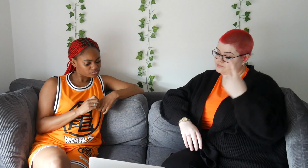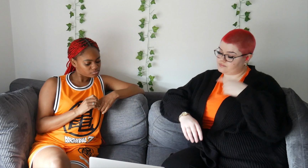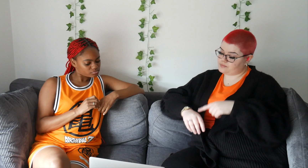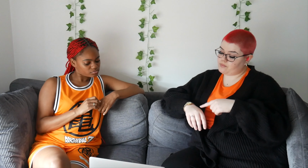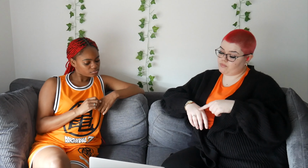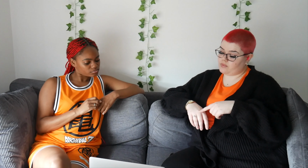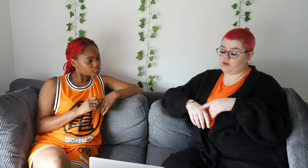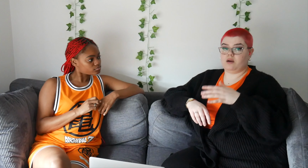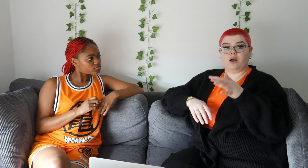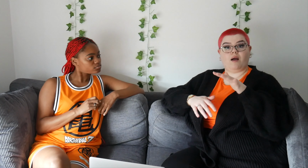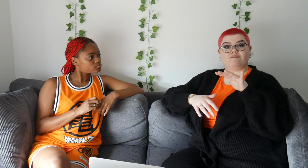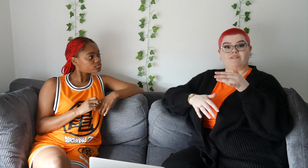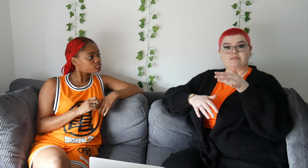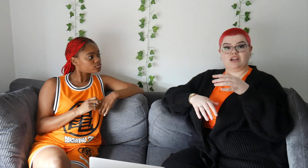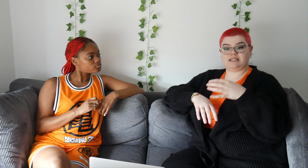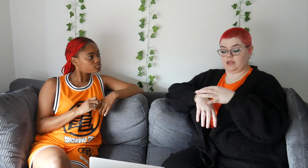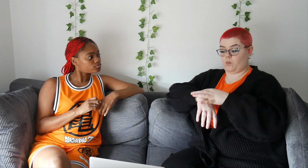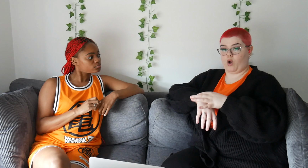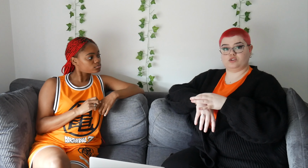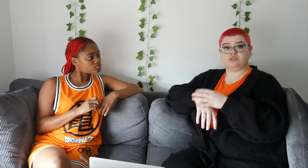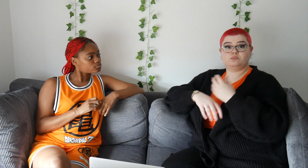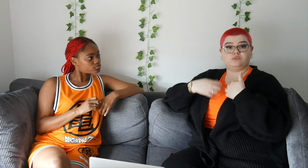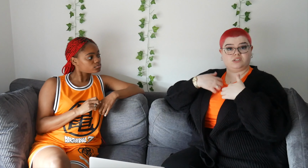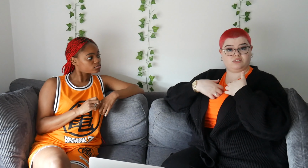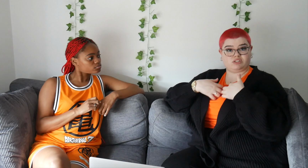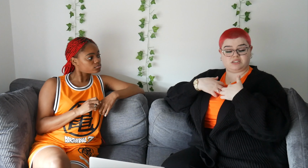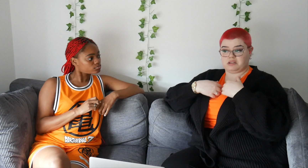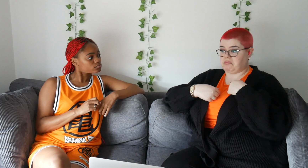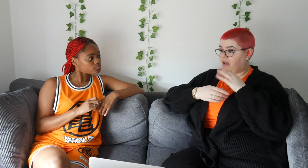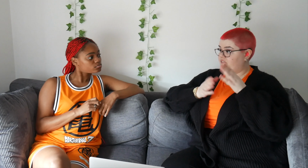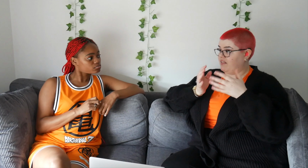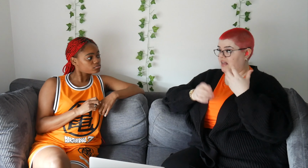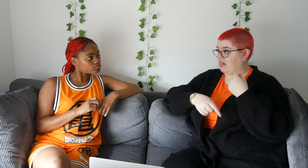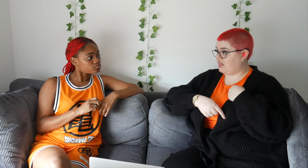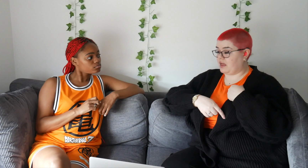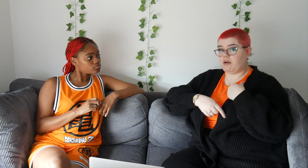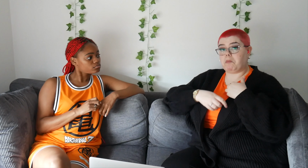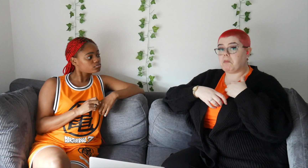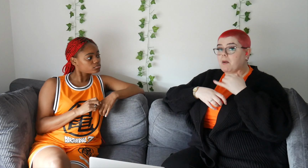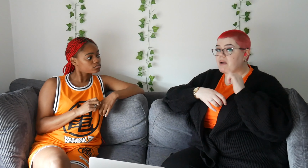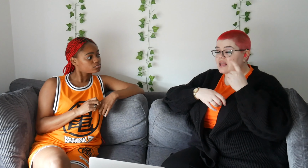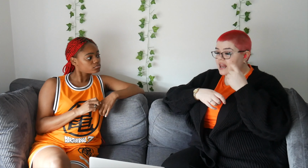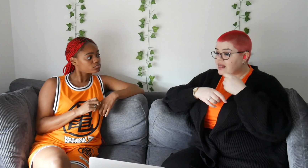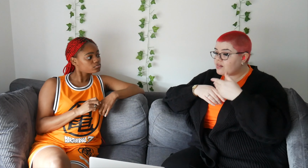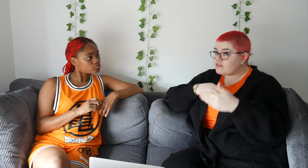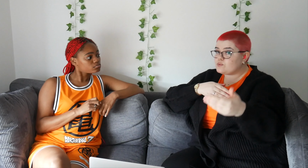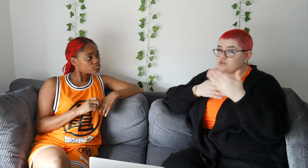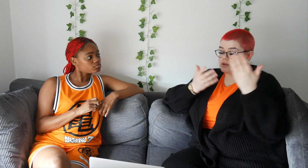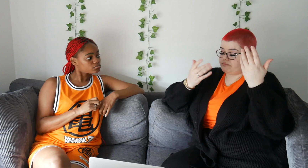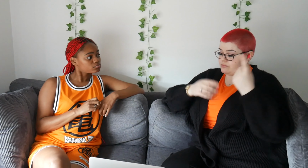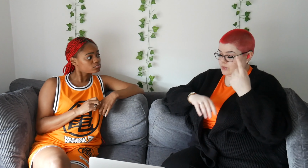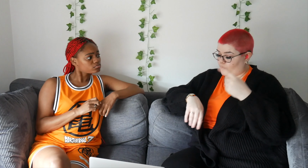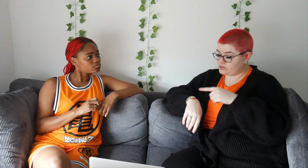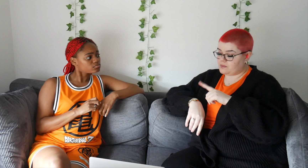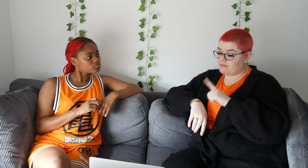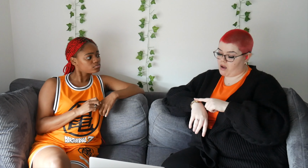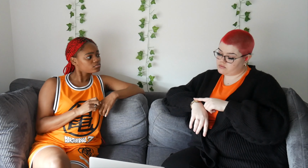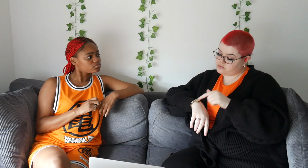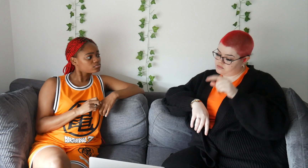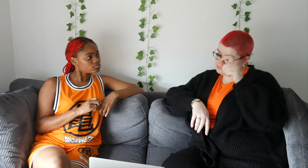one. Vibrating watch. Now this is interesting. I've never had that. I might get it in the future, you never know. But